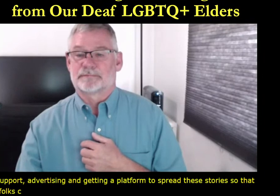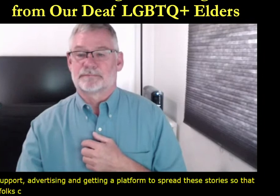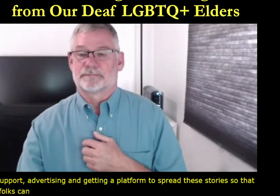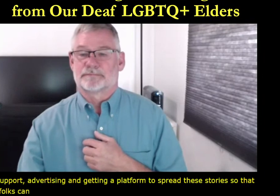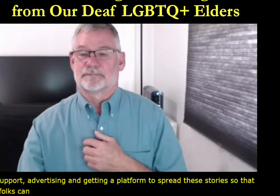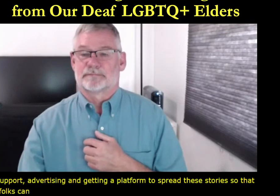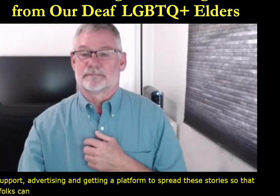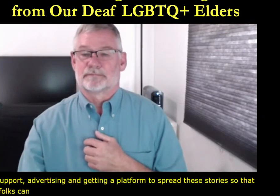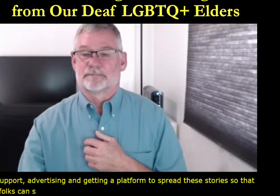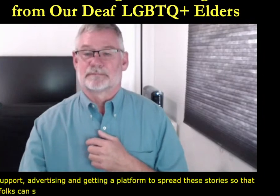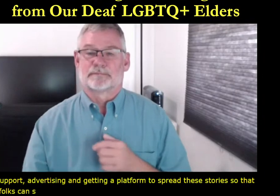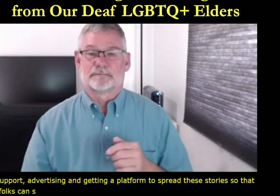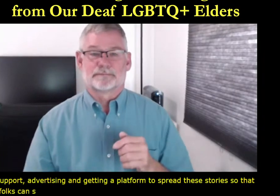um